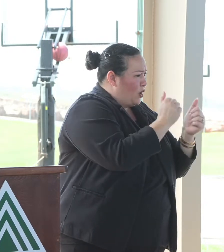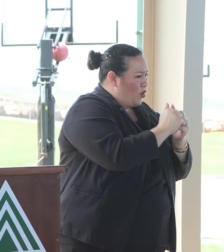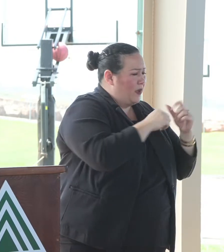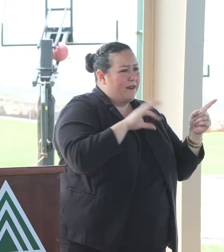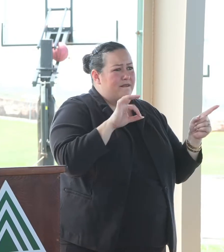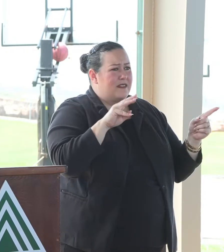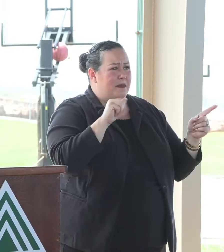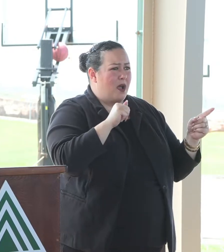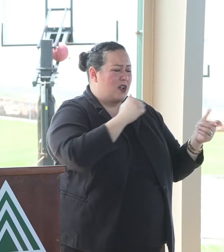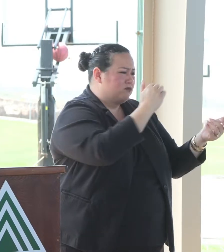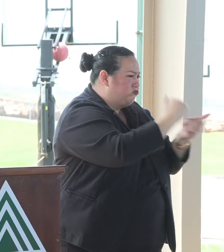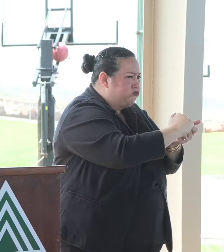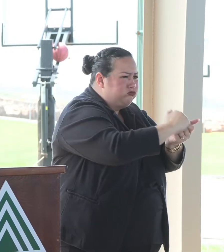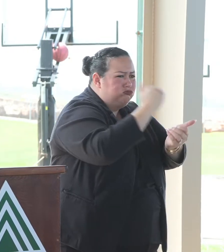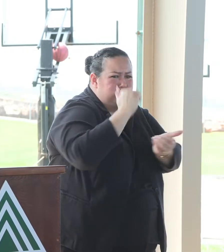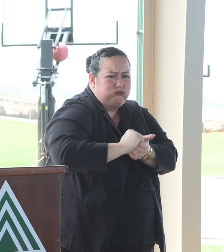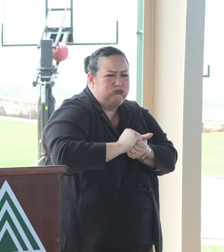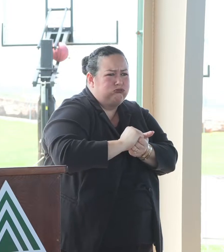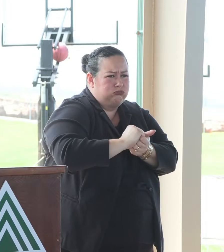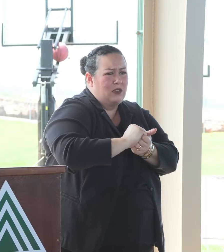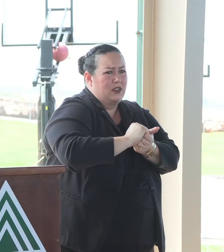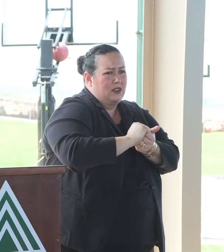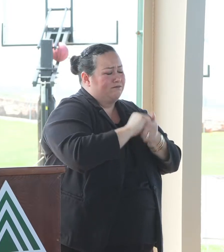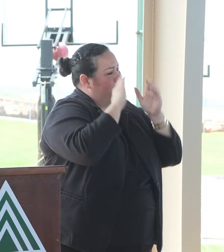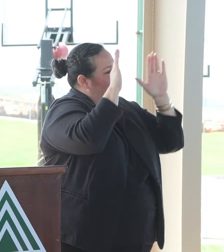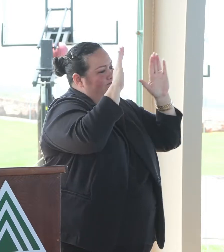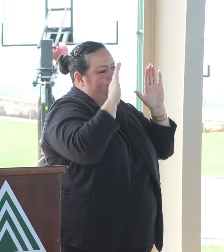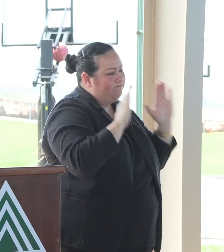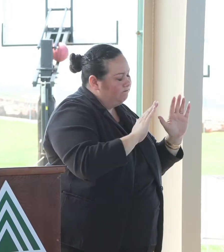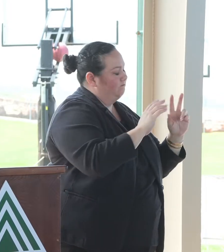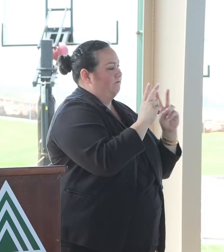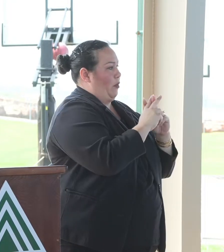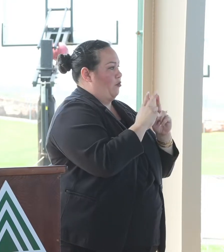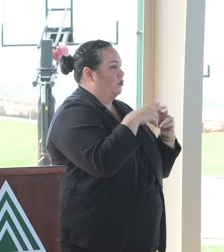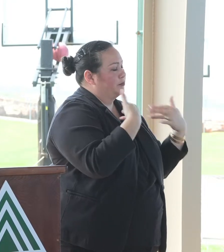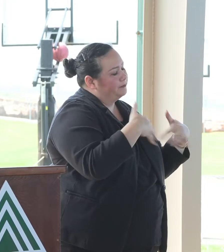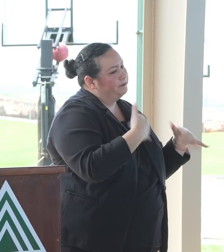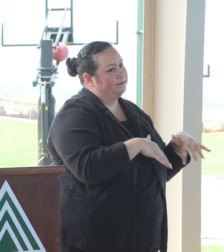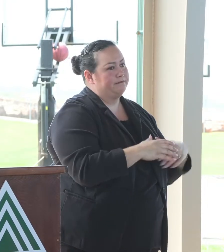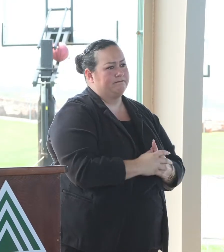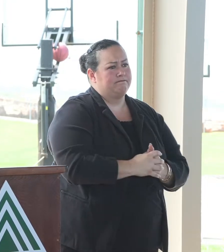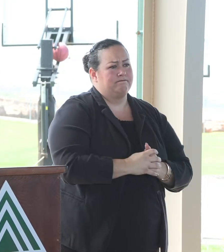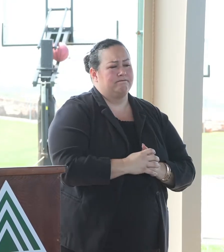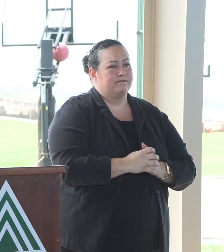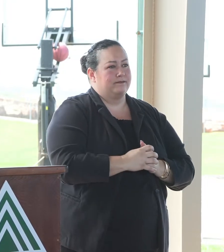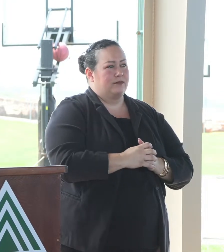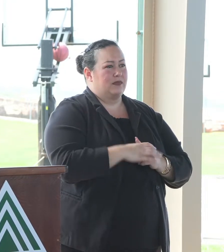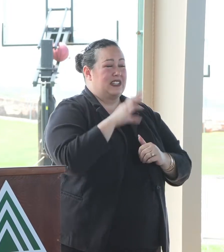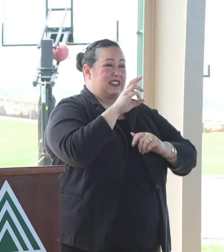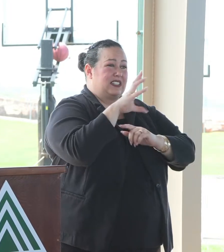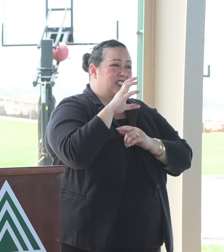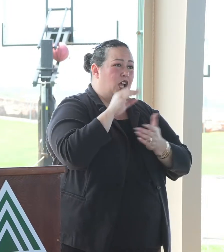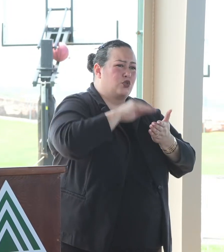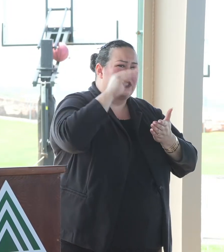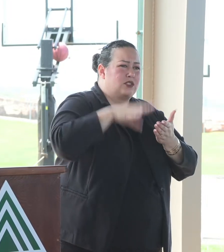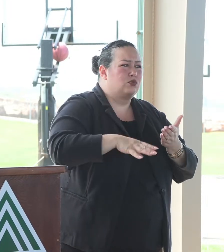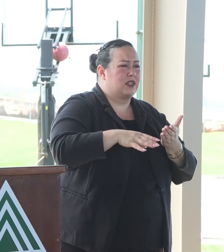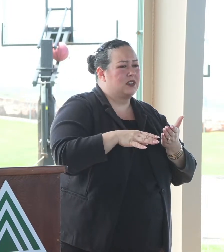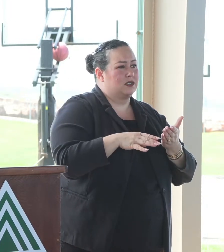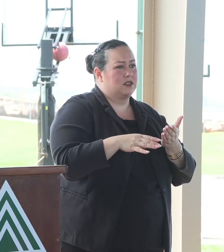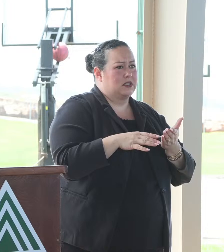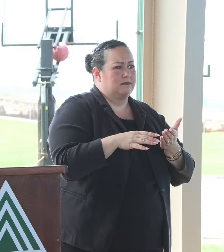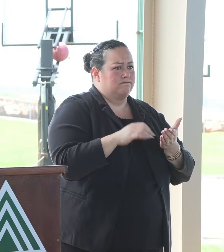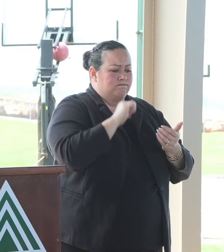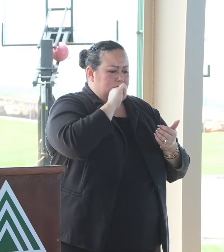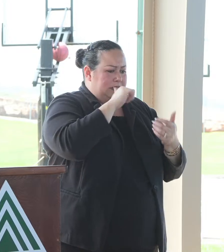fantastic partners, absolutely every minute, to help rebuild. There were 600 of our students that were displaced, and